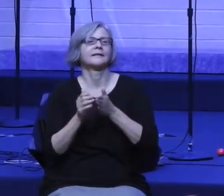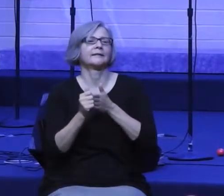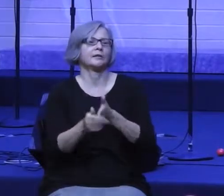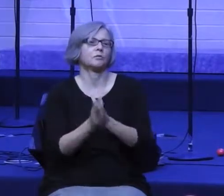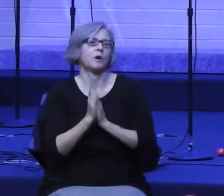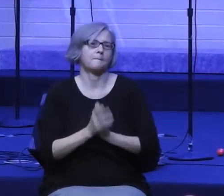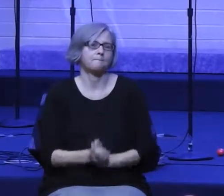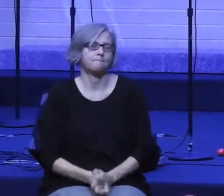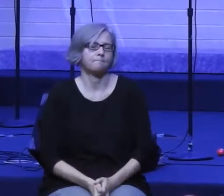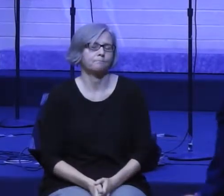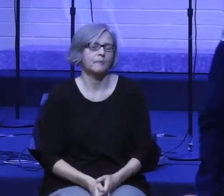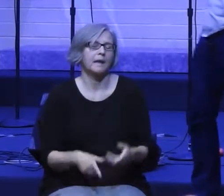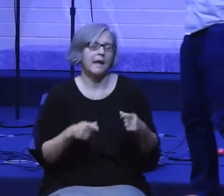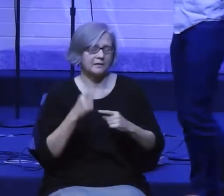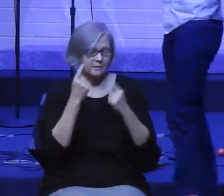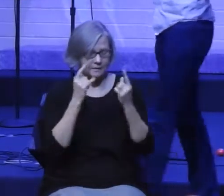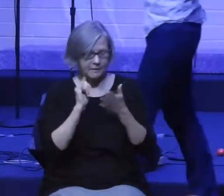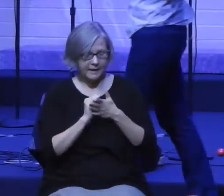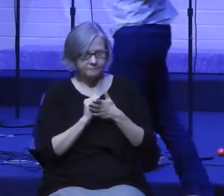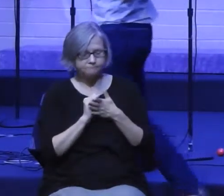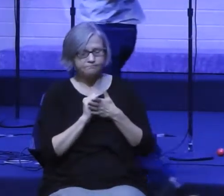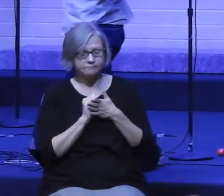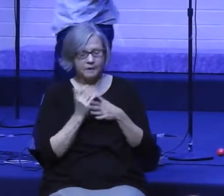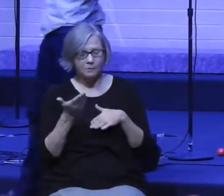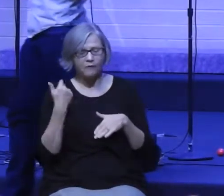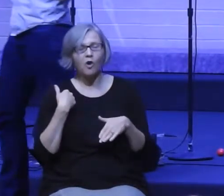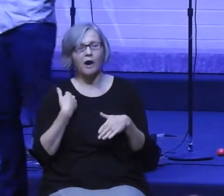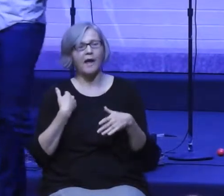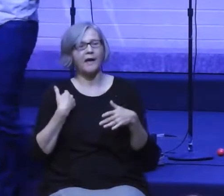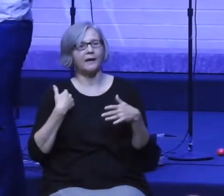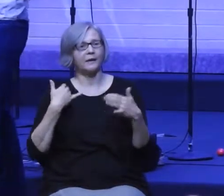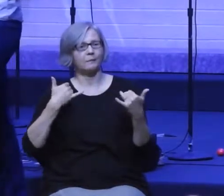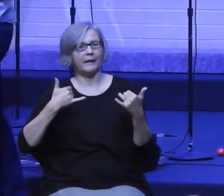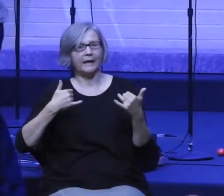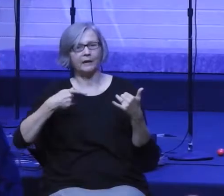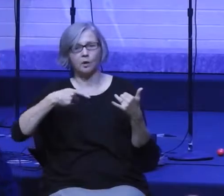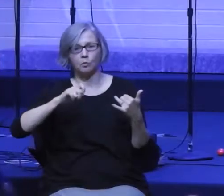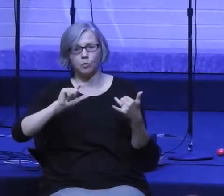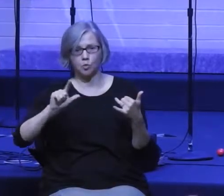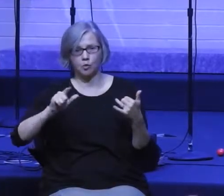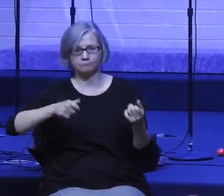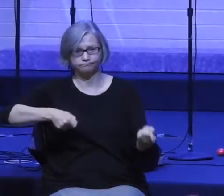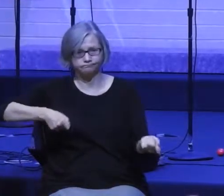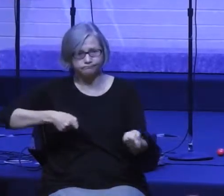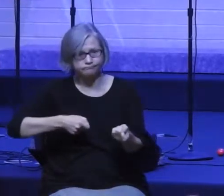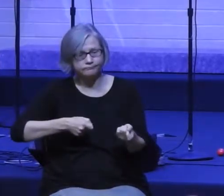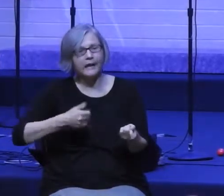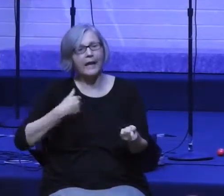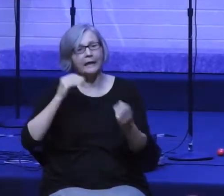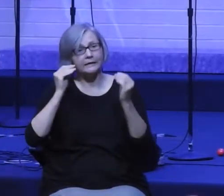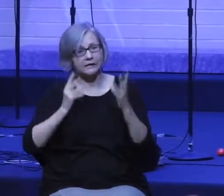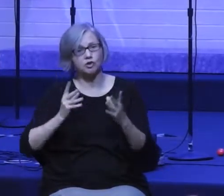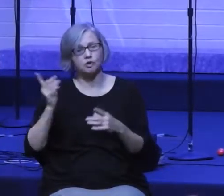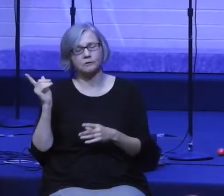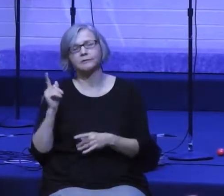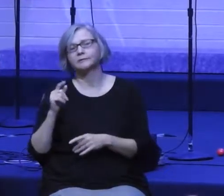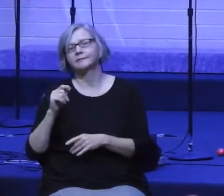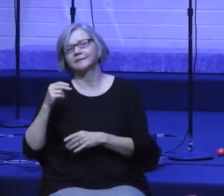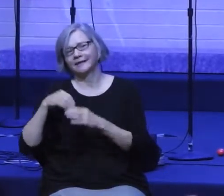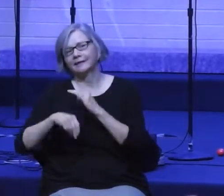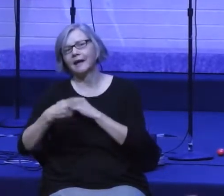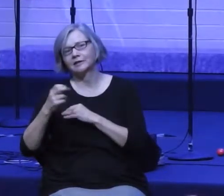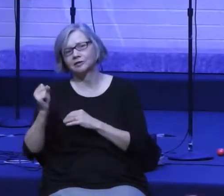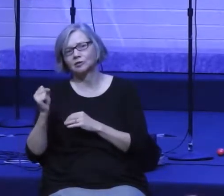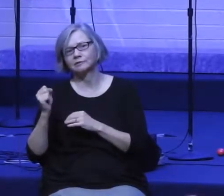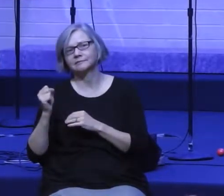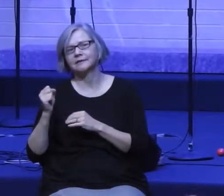hysteria will cause us to throw in the towel, self-control and clear-mindedness, according to the scriptures, should cause us to pray.